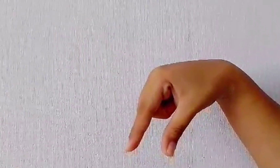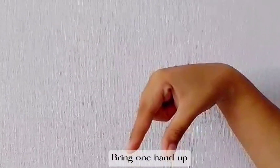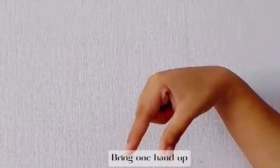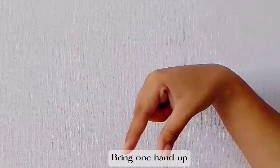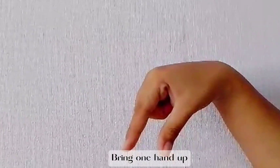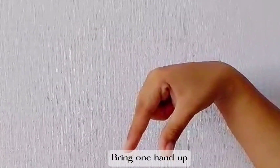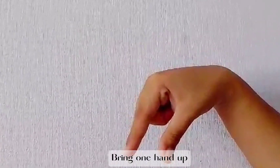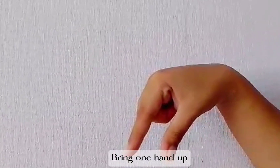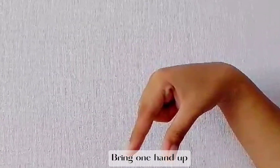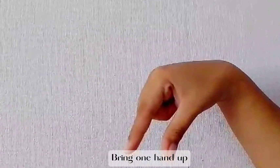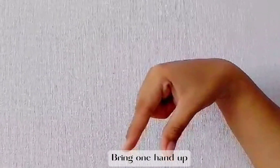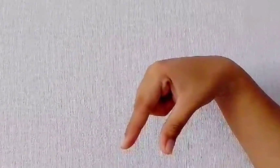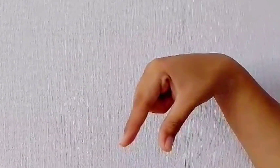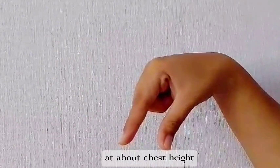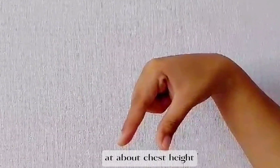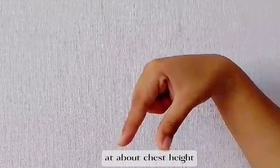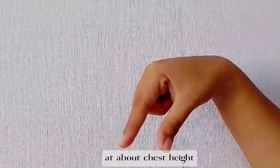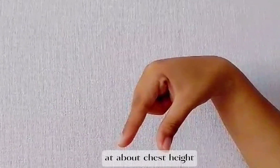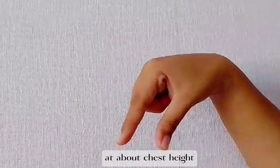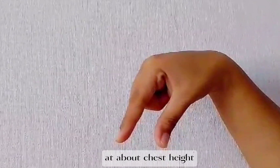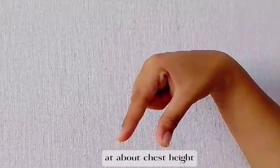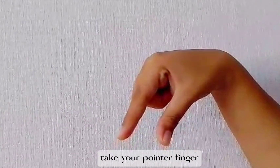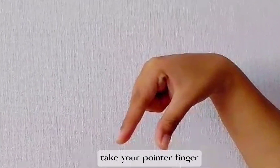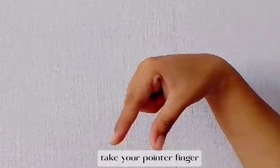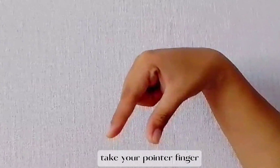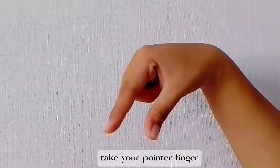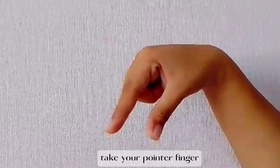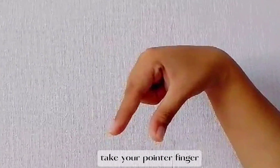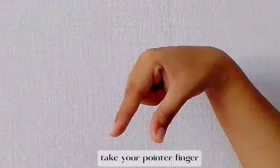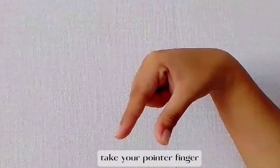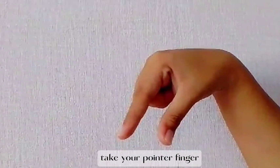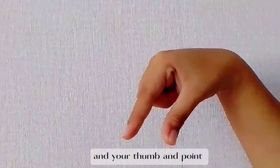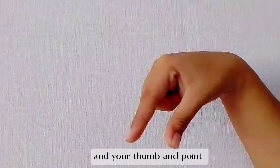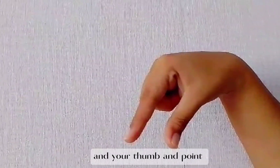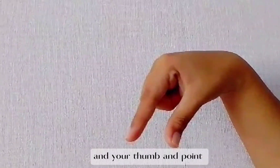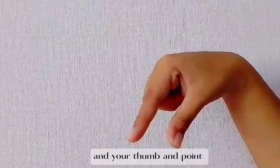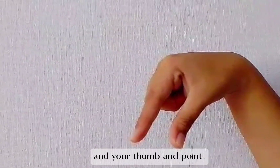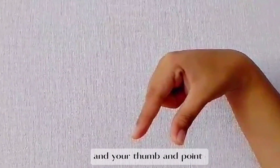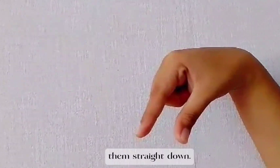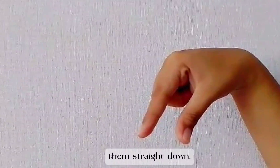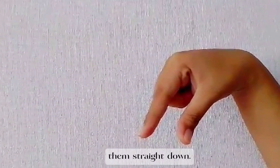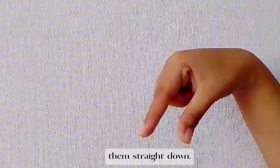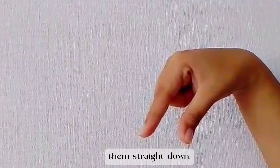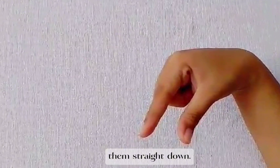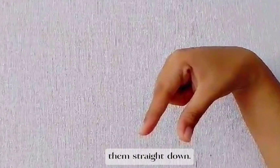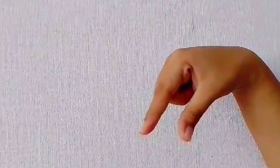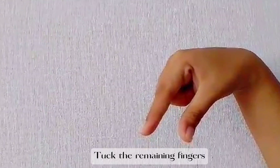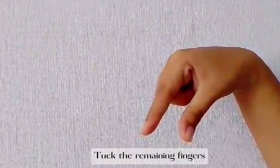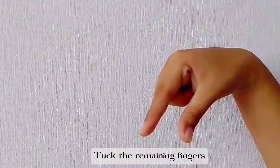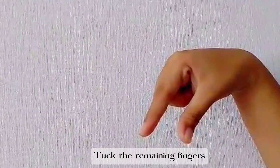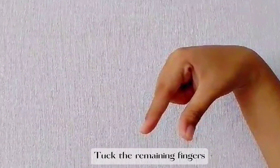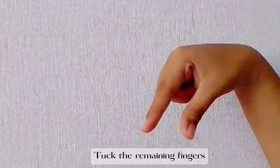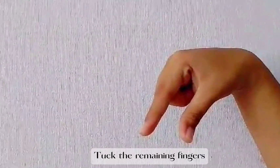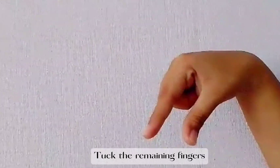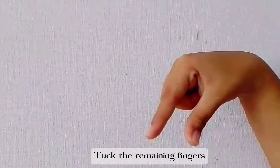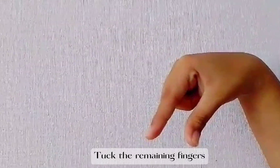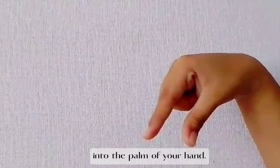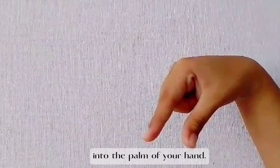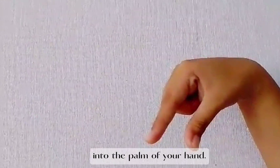Bring one hand up at about chest height. Take your pointer finger and your thumb and point them straight down. Tuck the remaining fingers into the